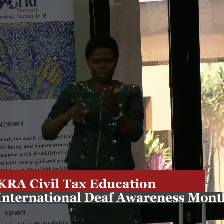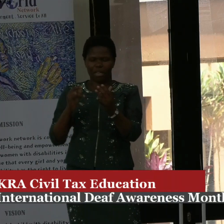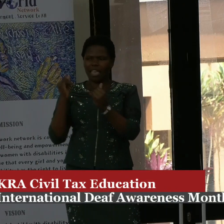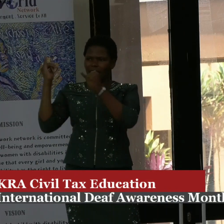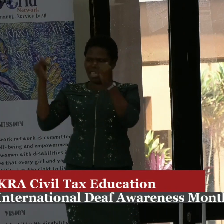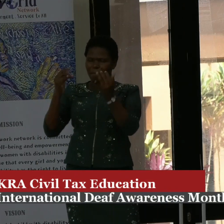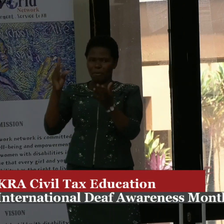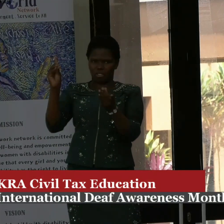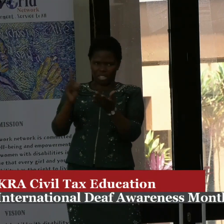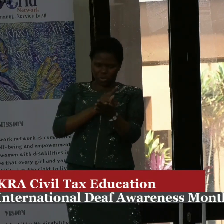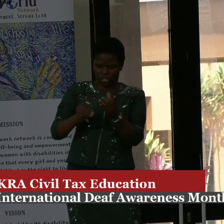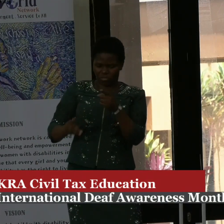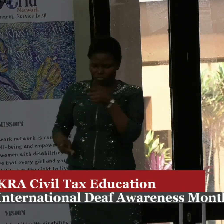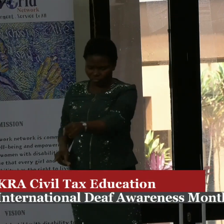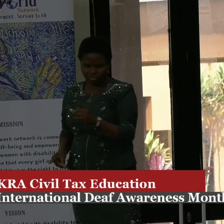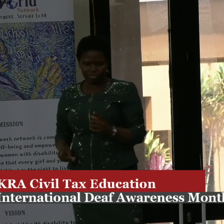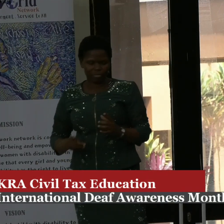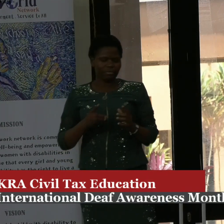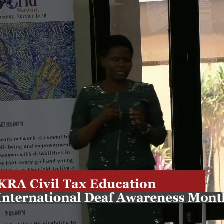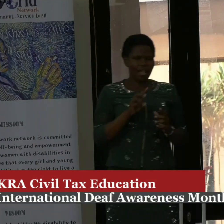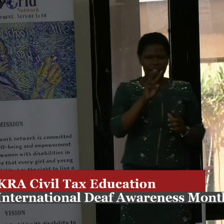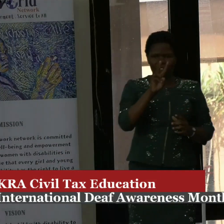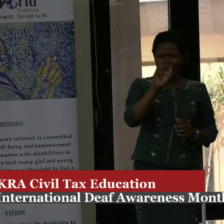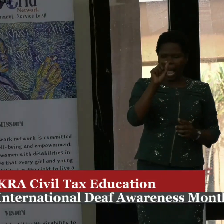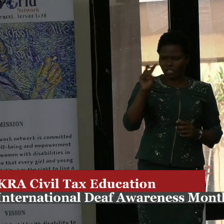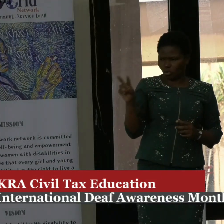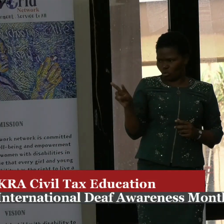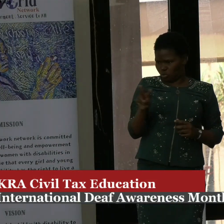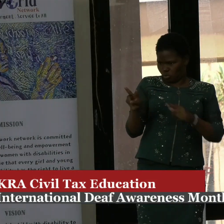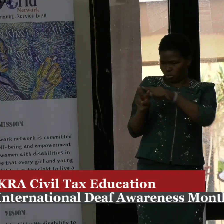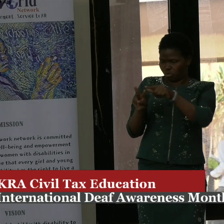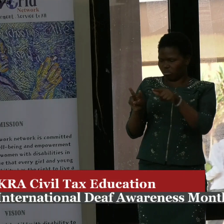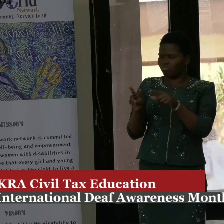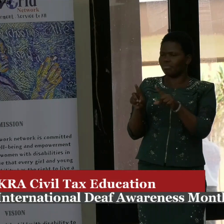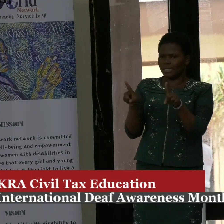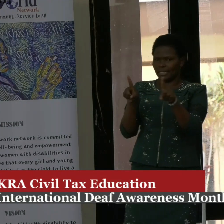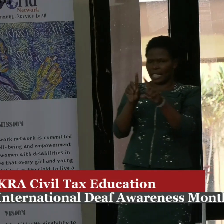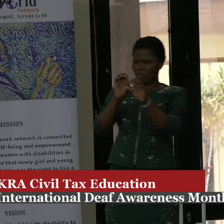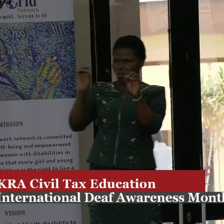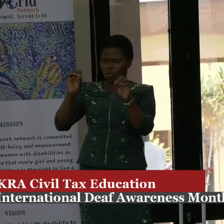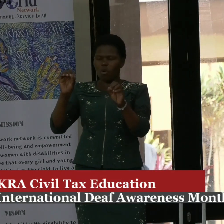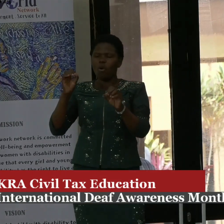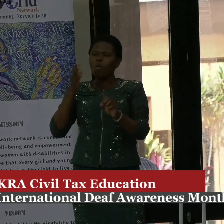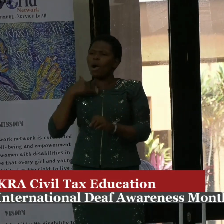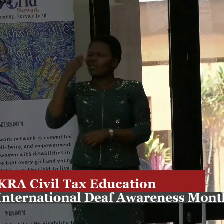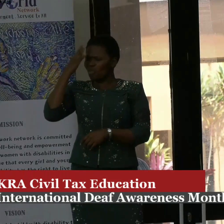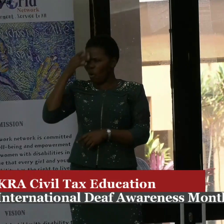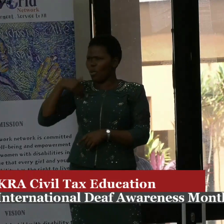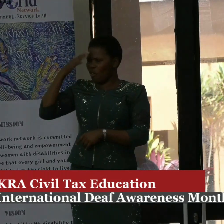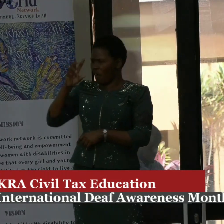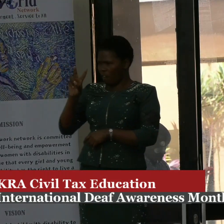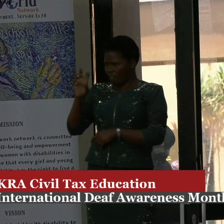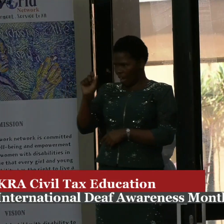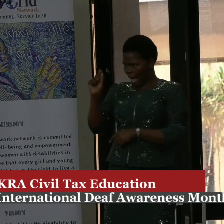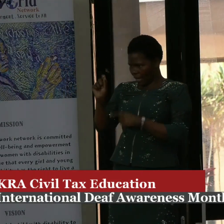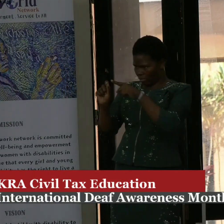Or regarding tax exemption during tax exemption and import duty and VAT. These three